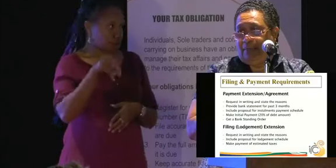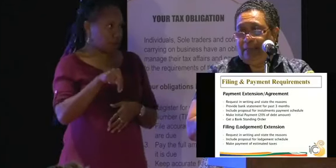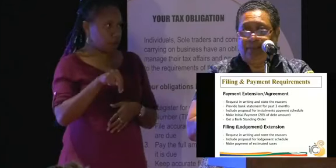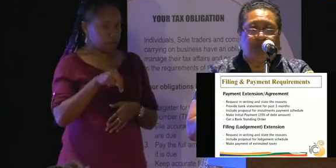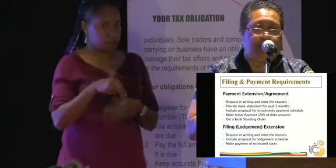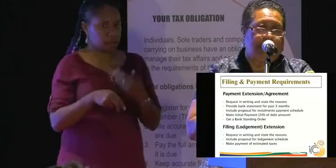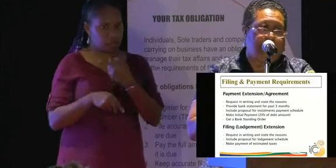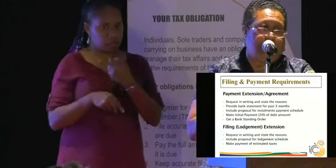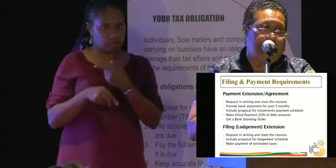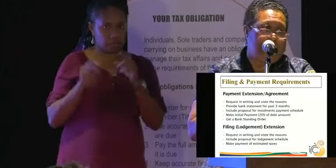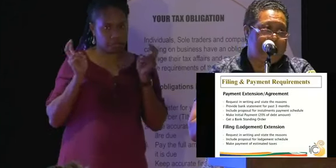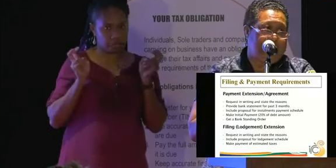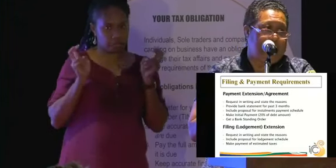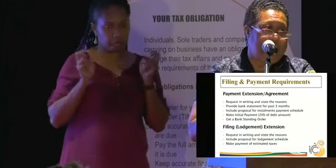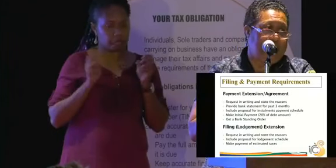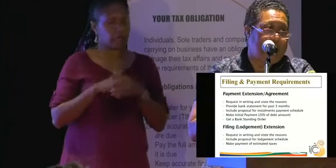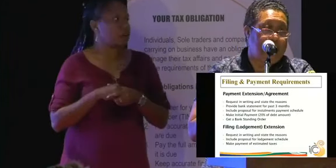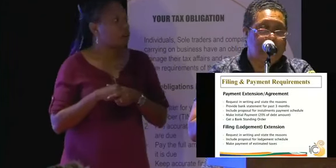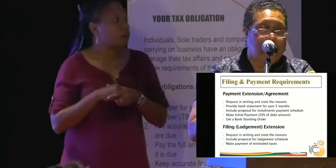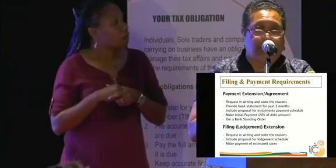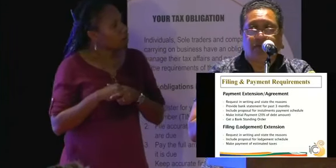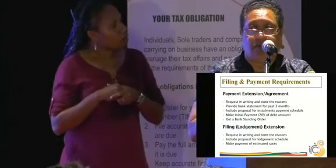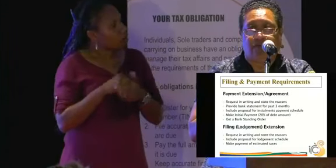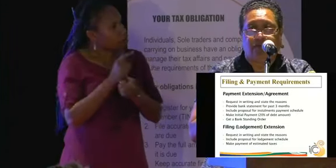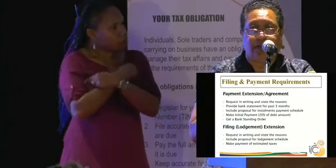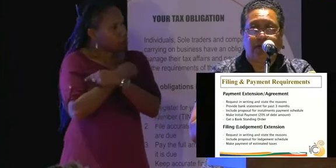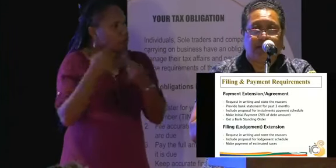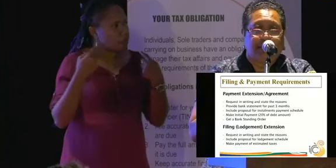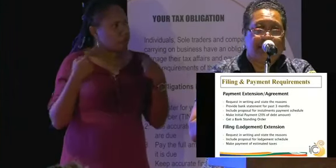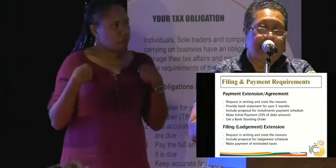we get into situations that are beyond our